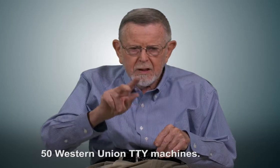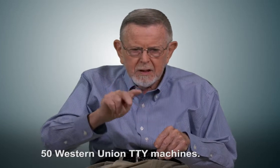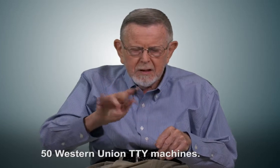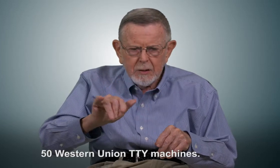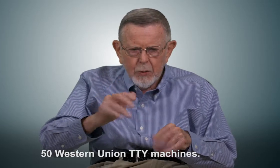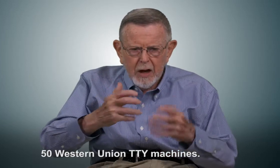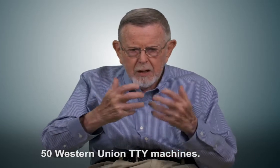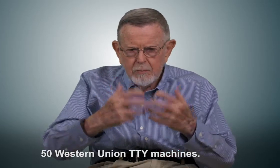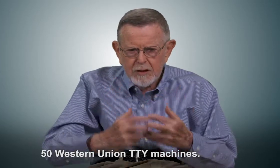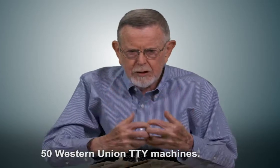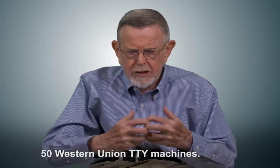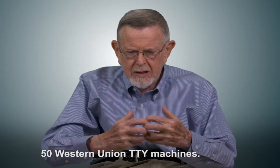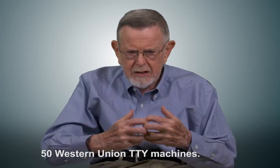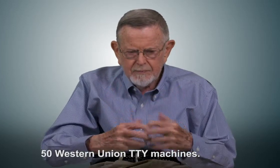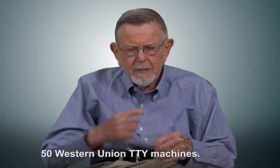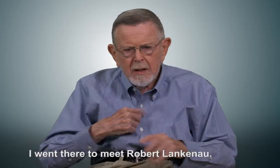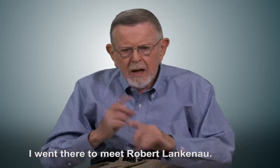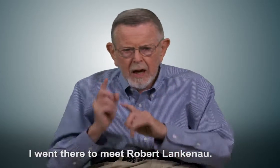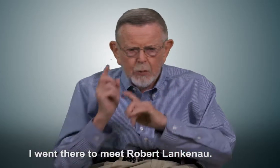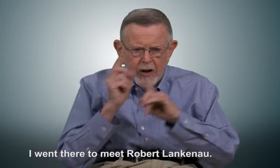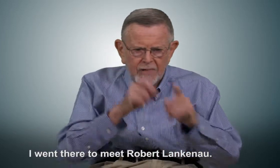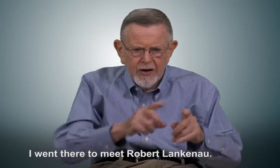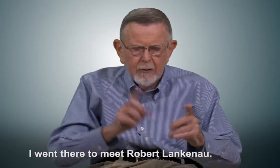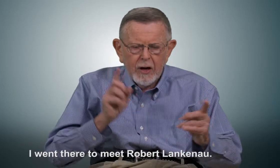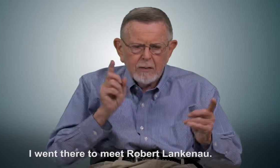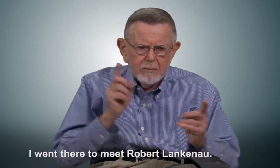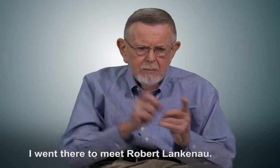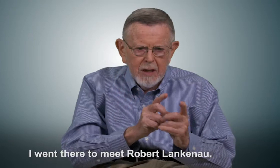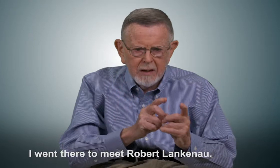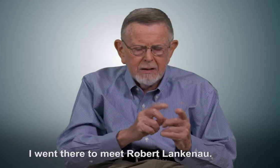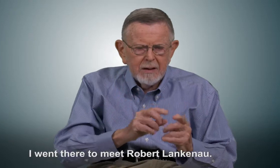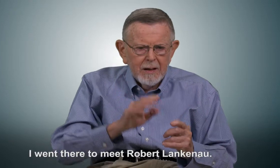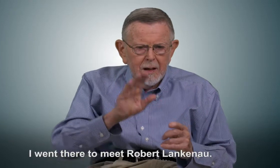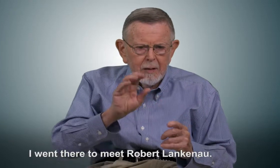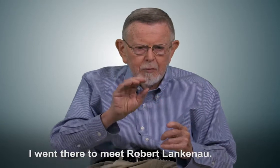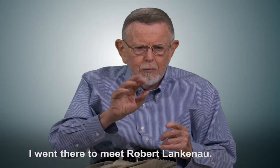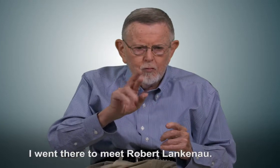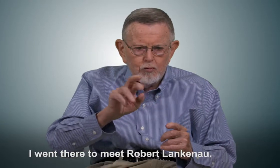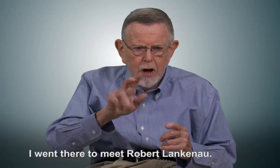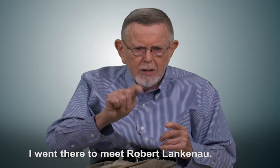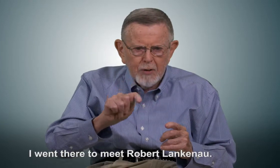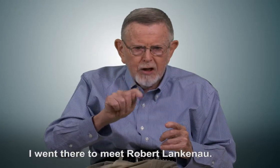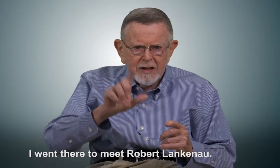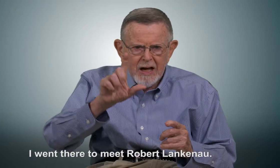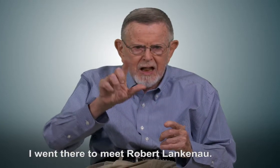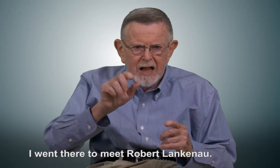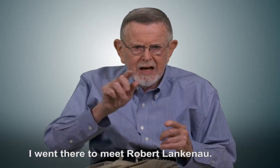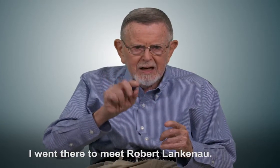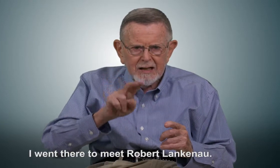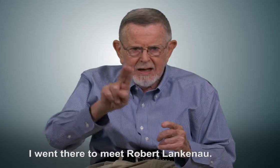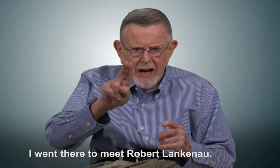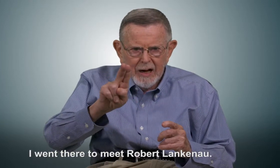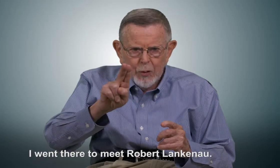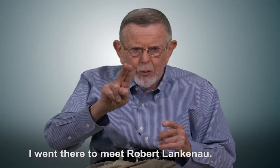to drive a machine. went there and met Robert and I can now.